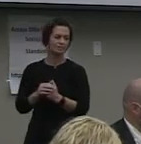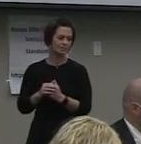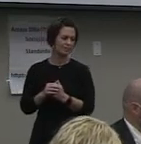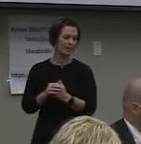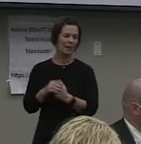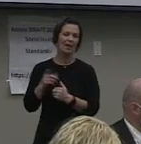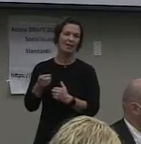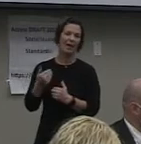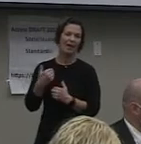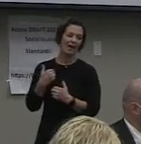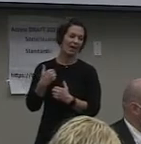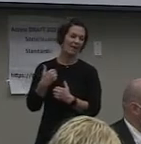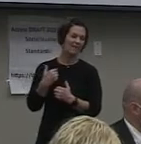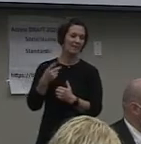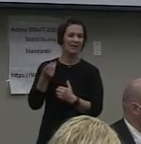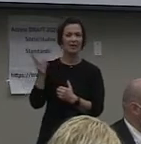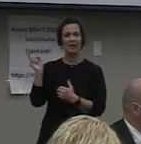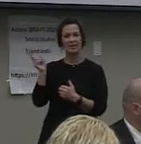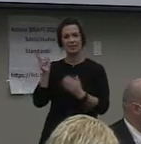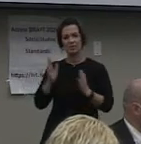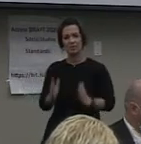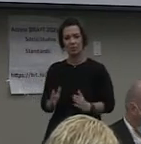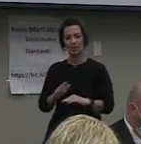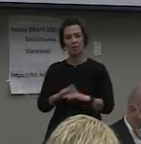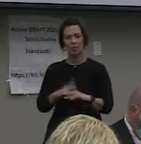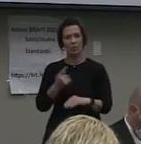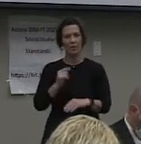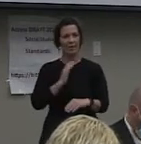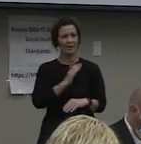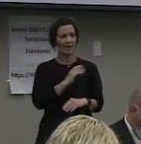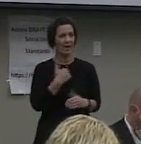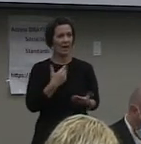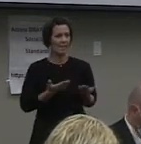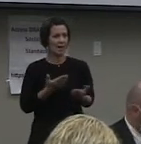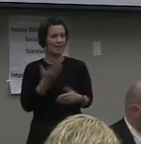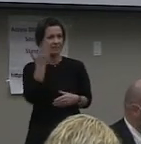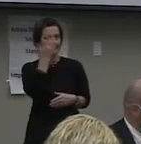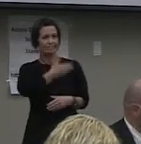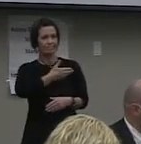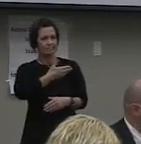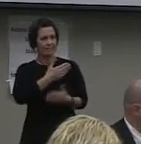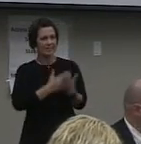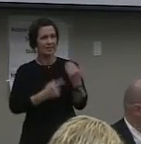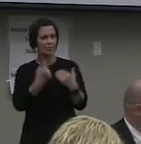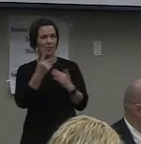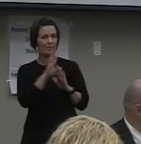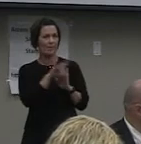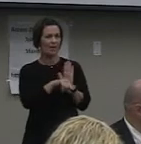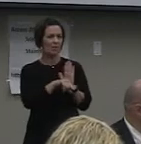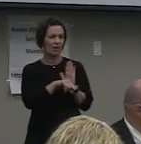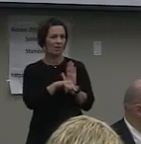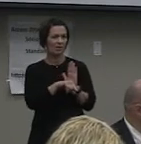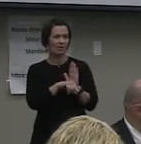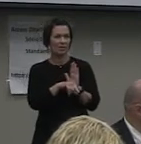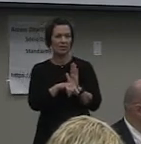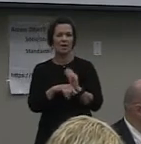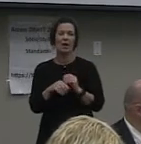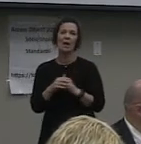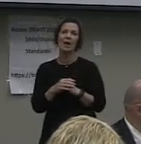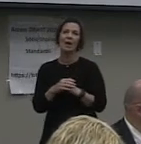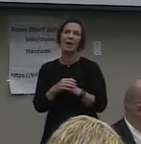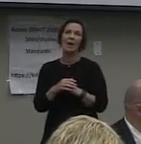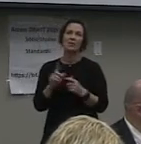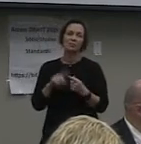there a historian on the committee, and I may have missed someone's background or the contribution to